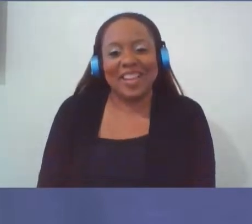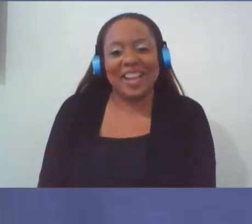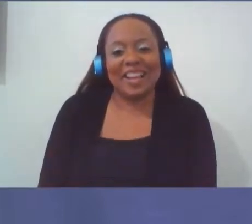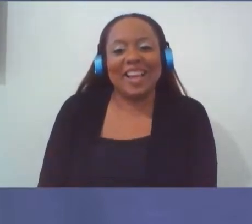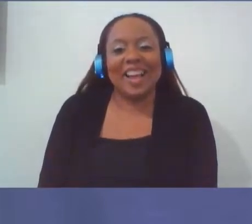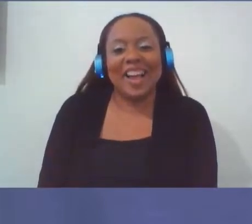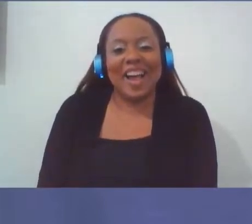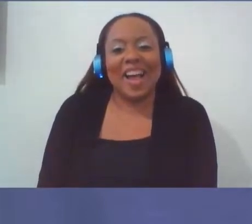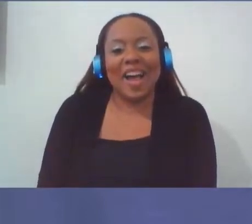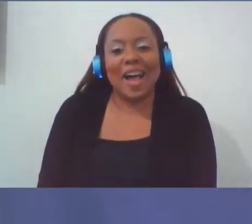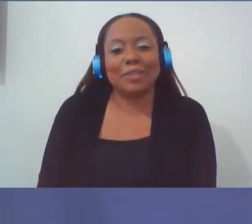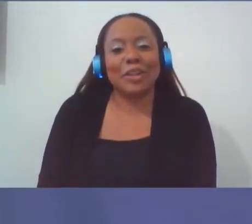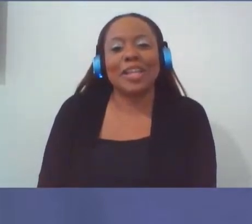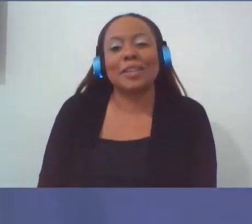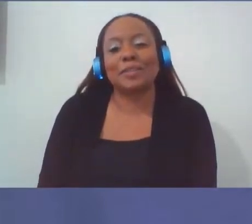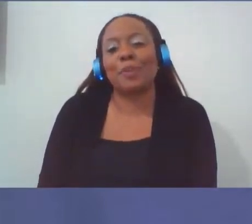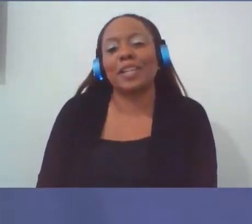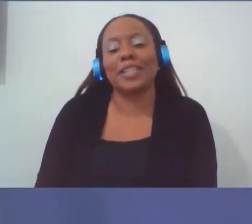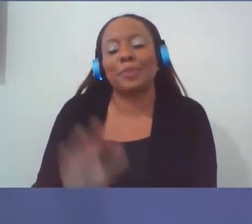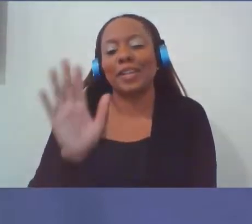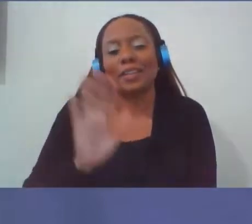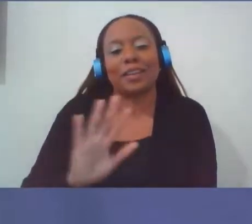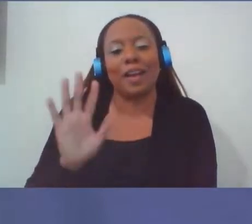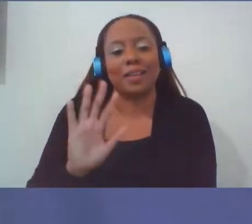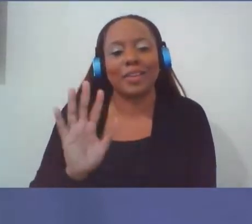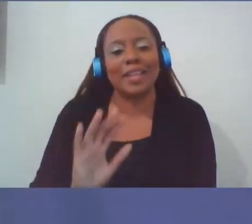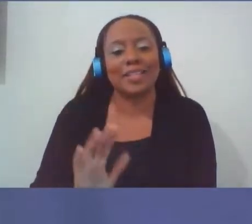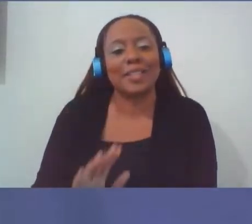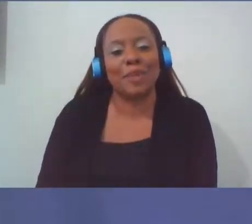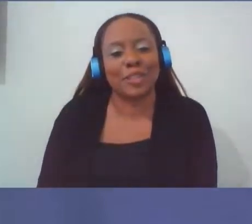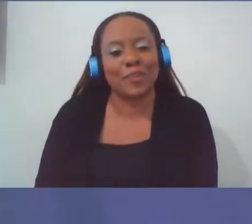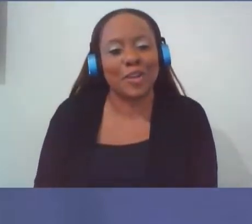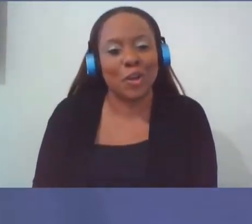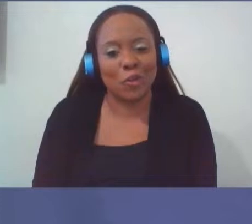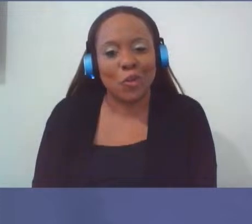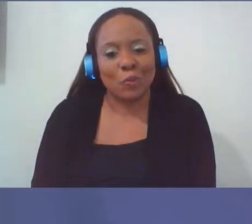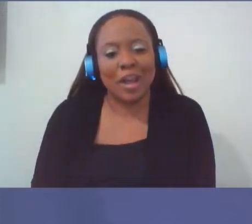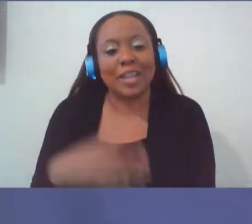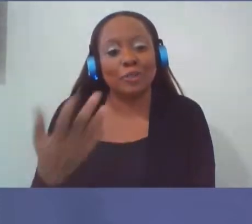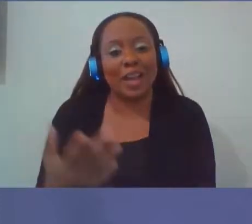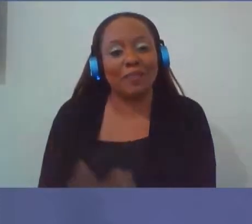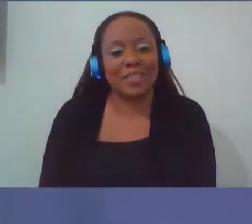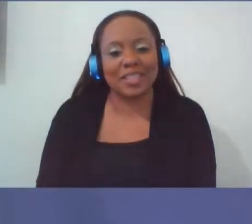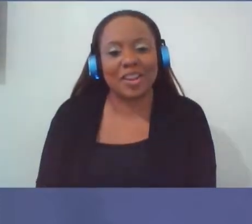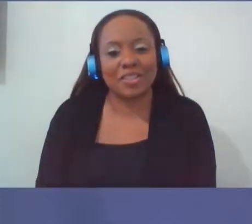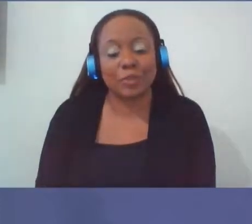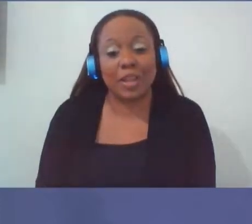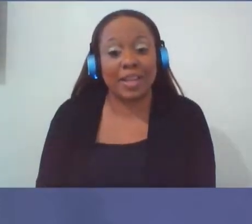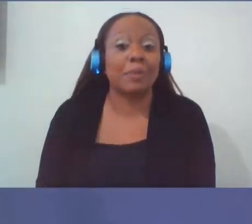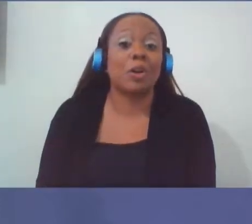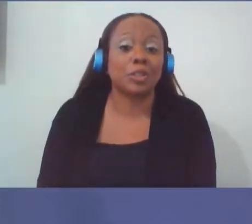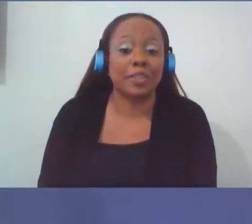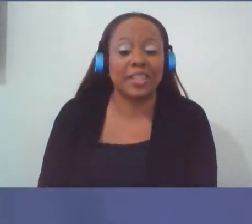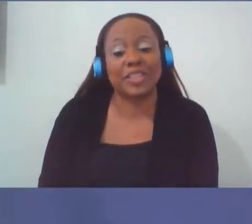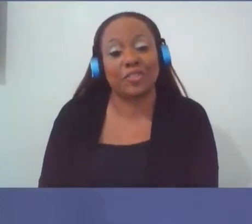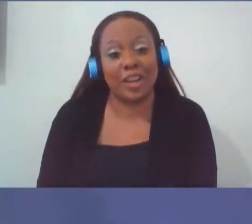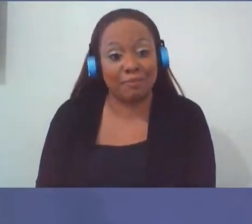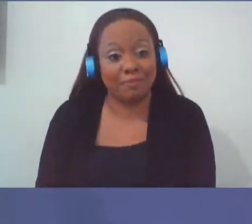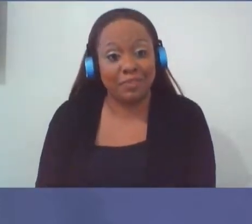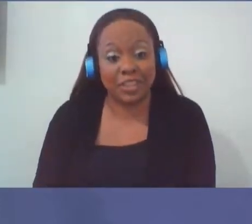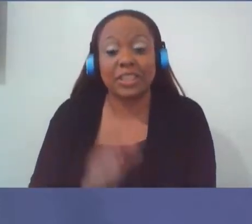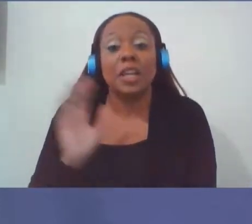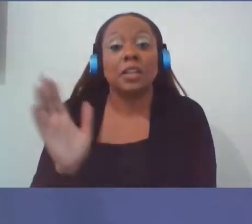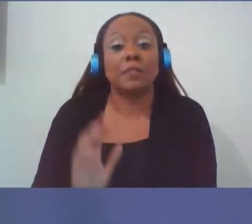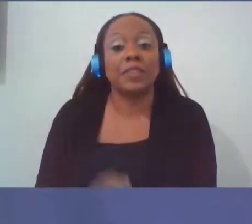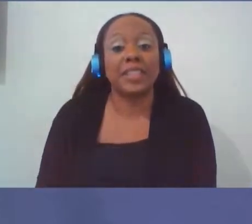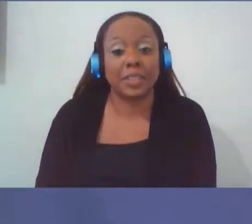them. Right. I'm sorry, it's pretty, you can't see much of it now. But I do have business cards as well. And I'm also on